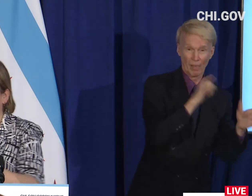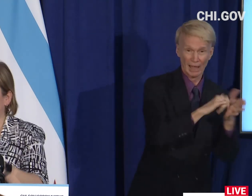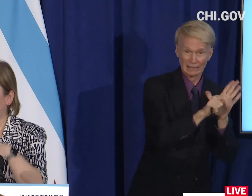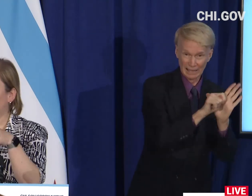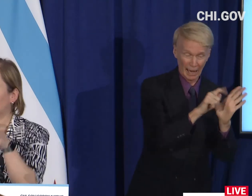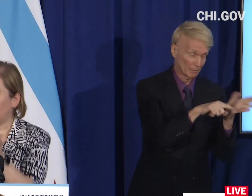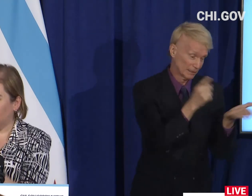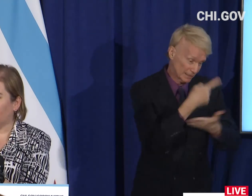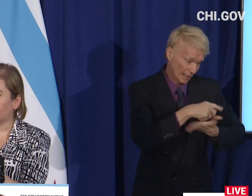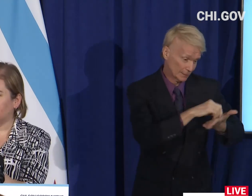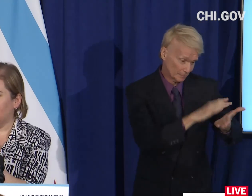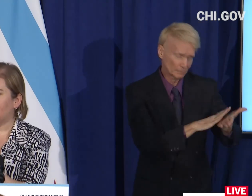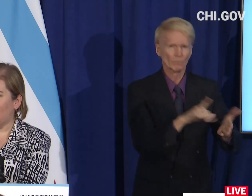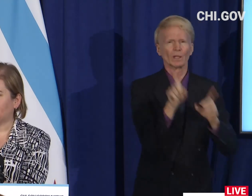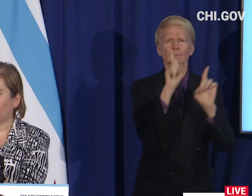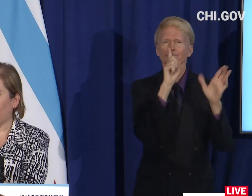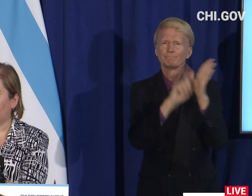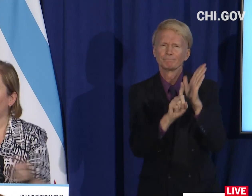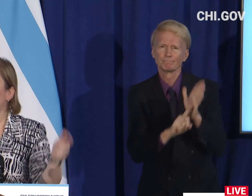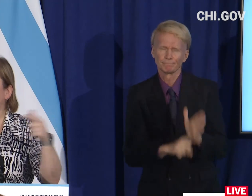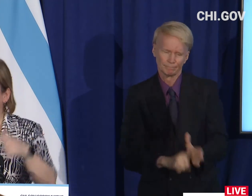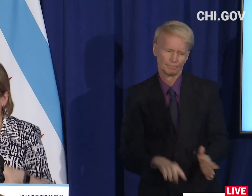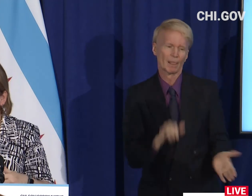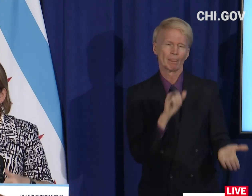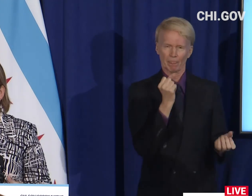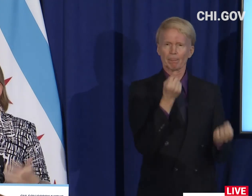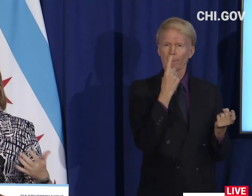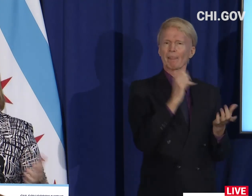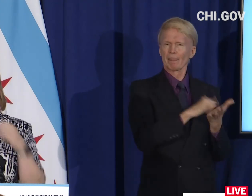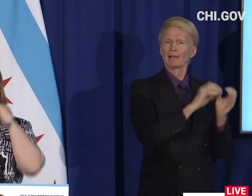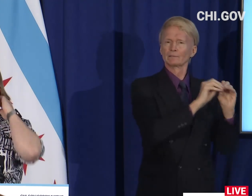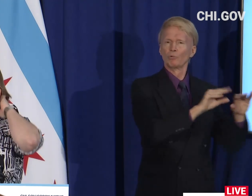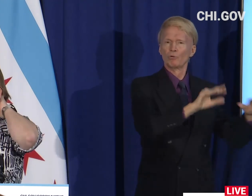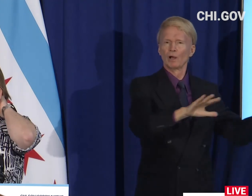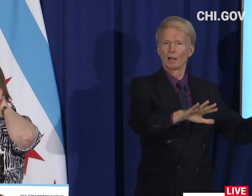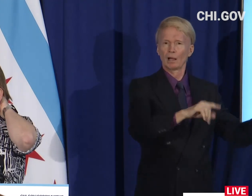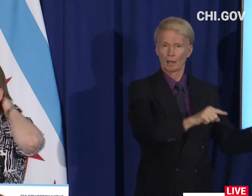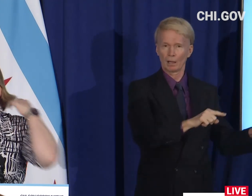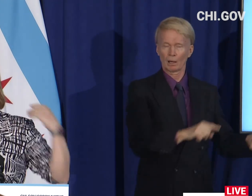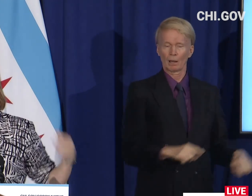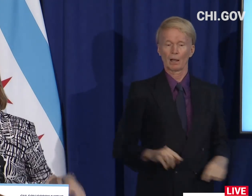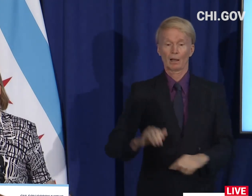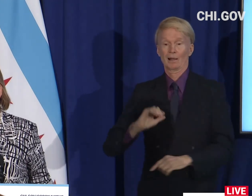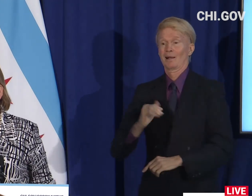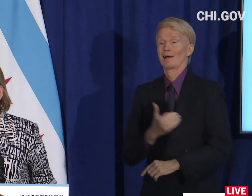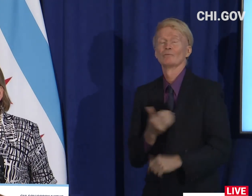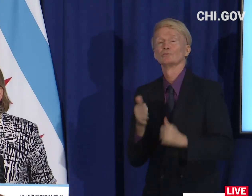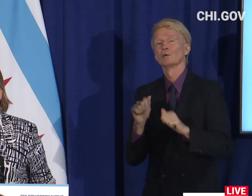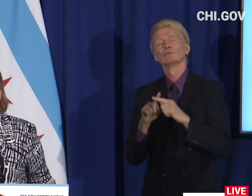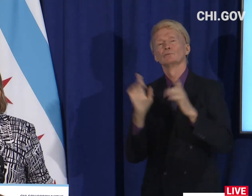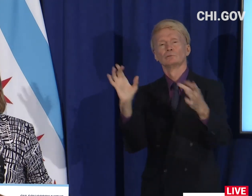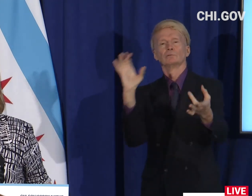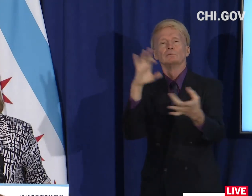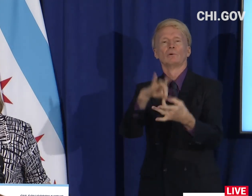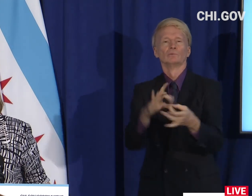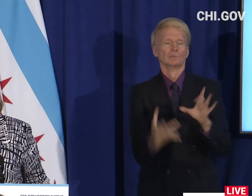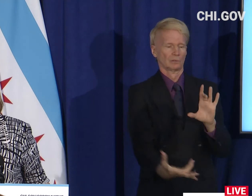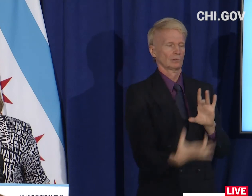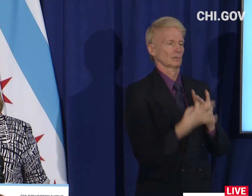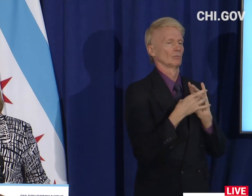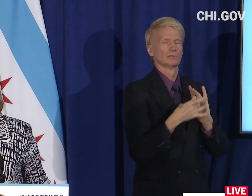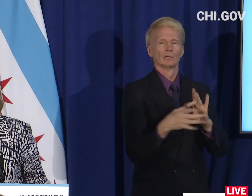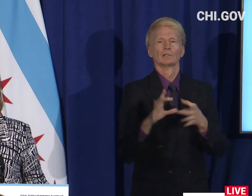Let's do an investigation. We can understand that spread. But the other way, we're really doing an association. Very